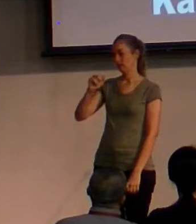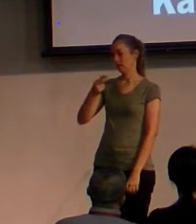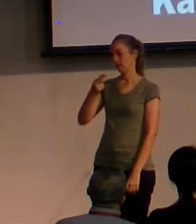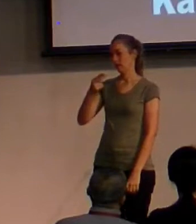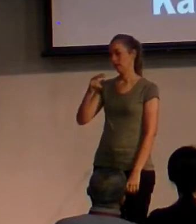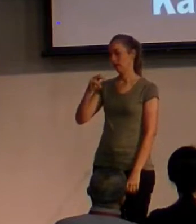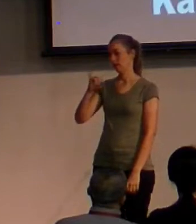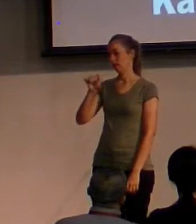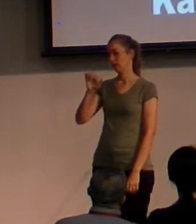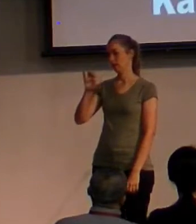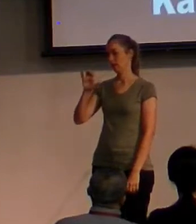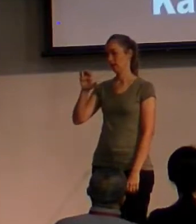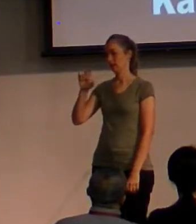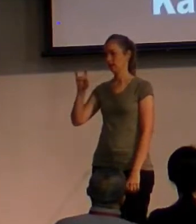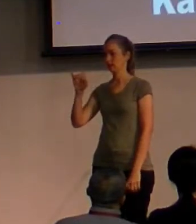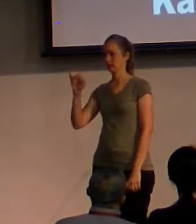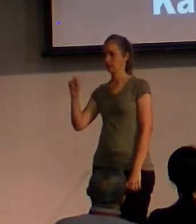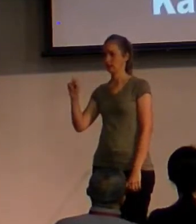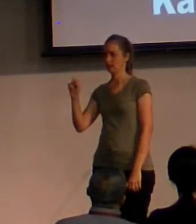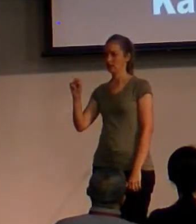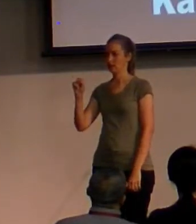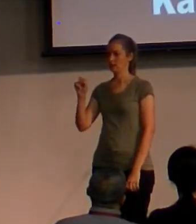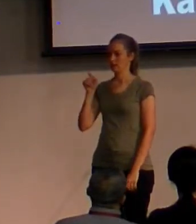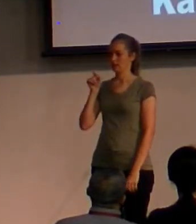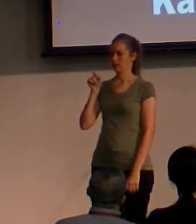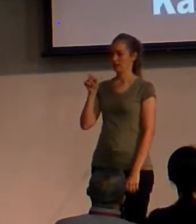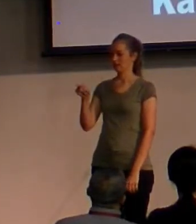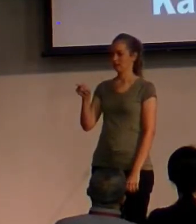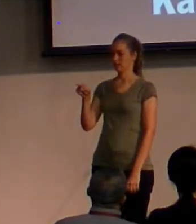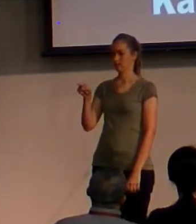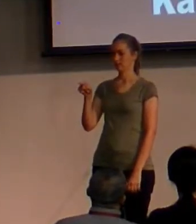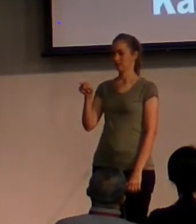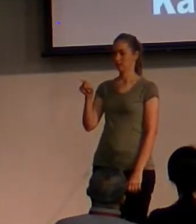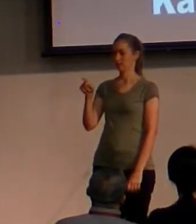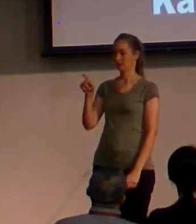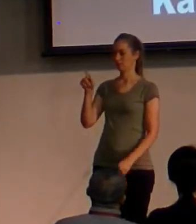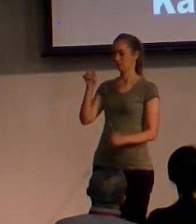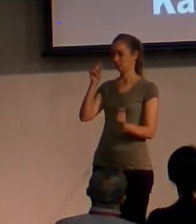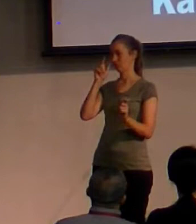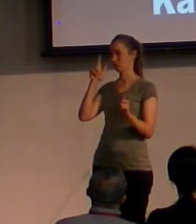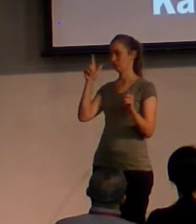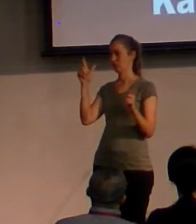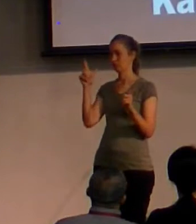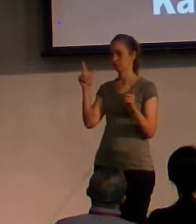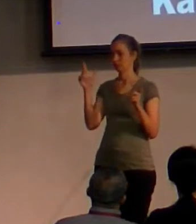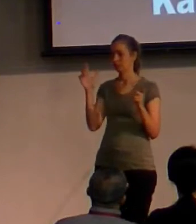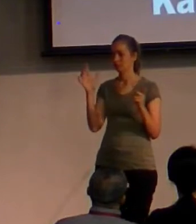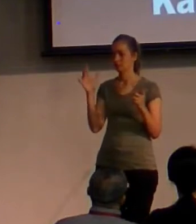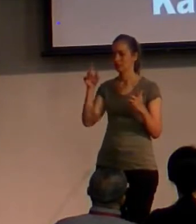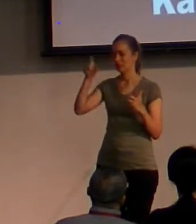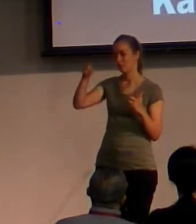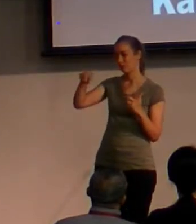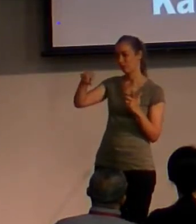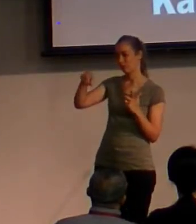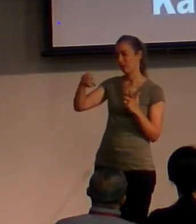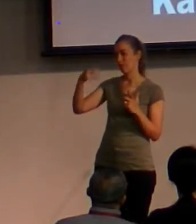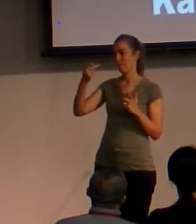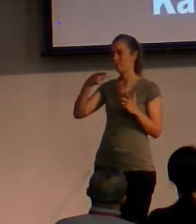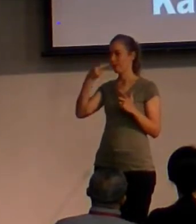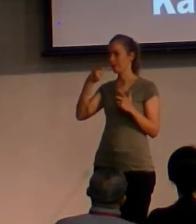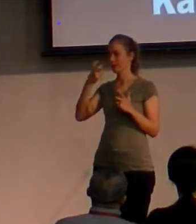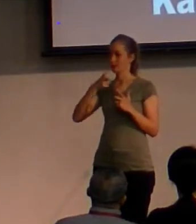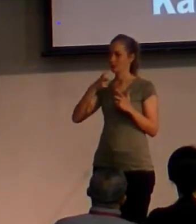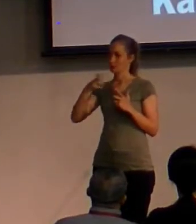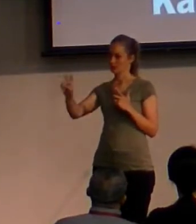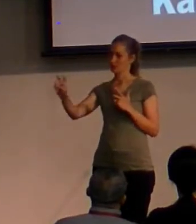South Sudanese at the time. It is phenomenal. It's supposed to be the public